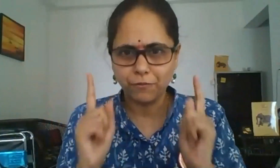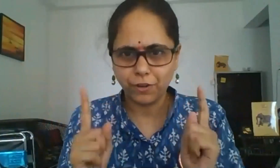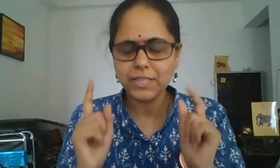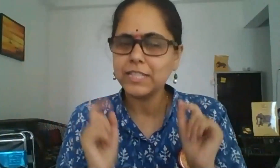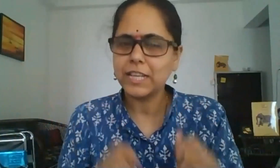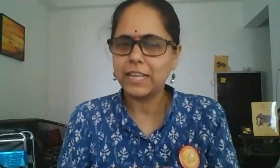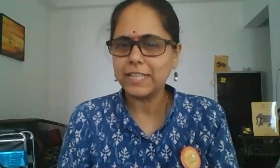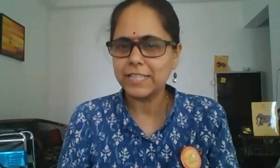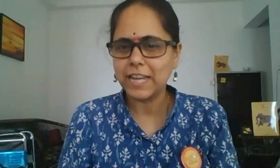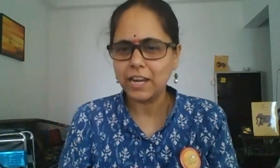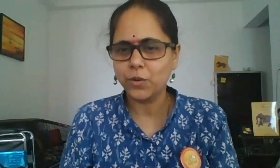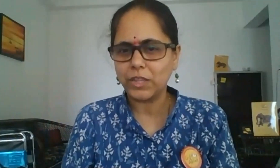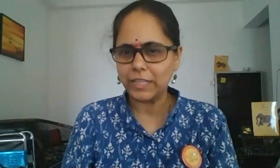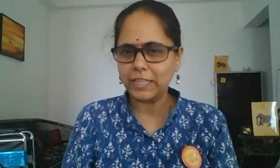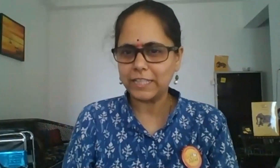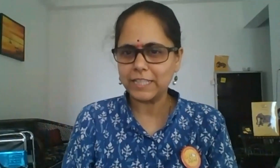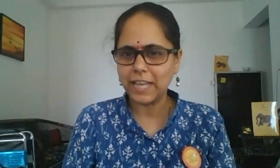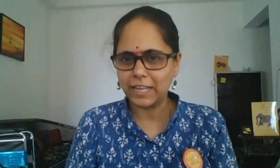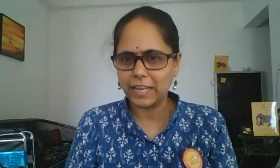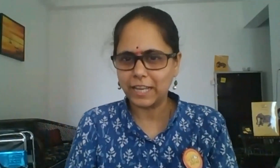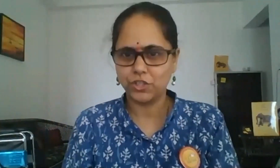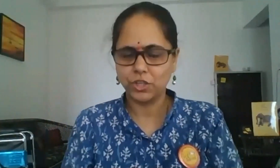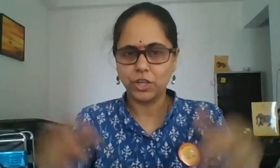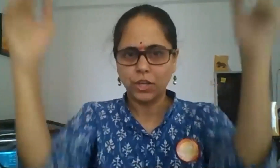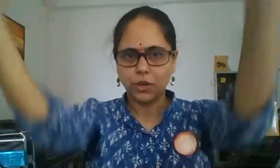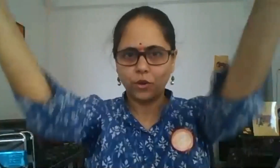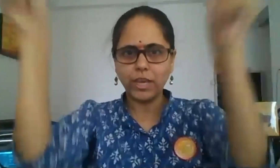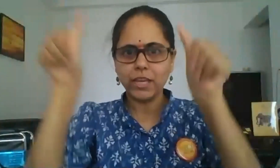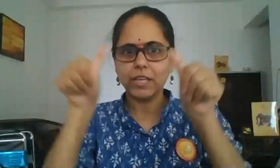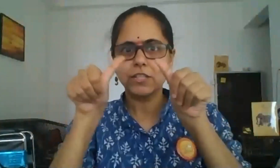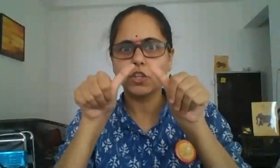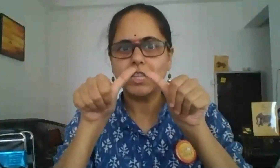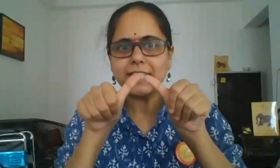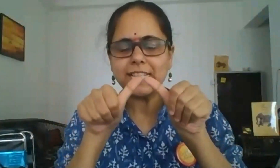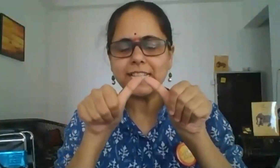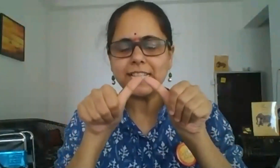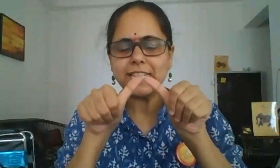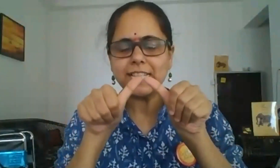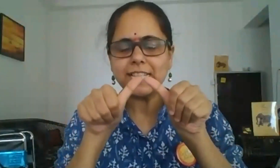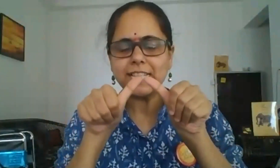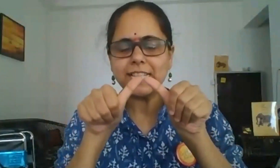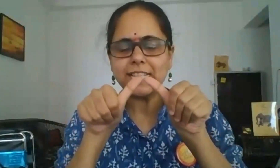first, let's start with Indian sign language. Okay, so this is